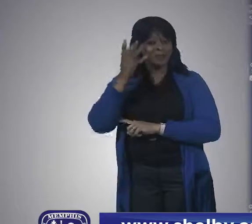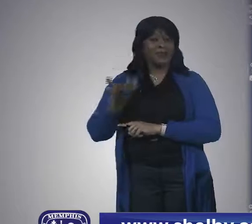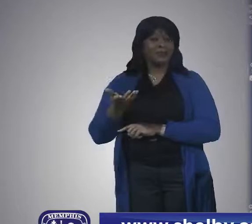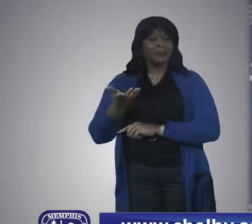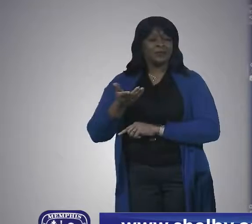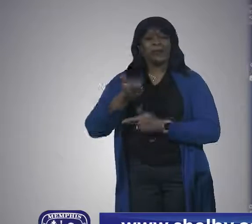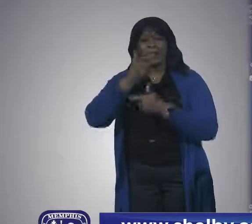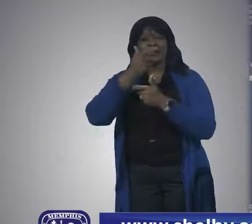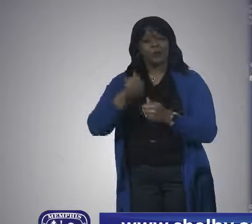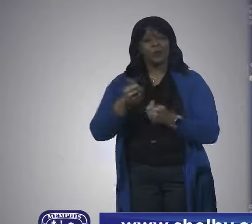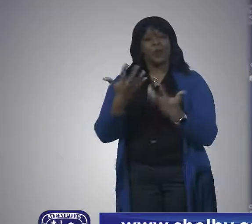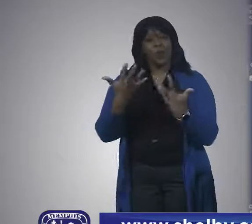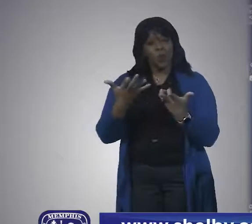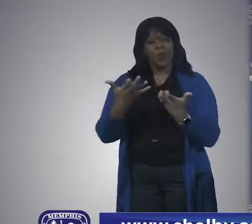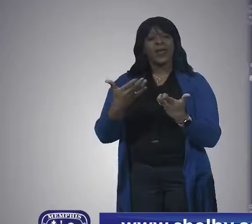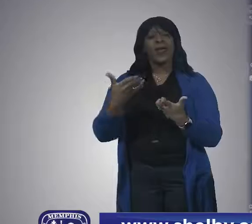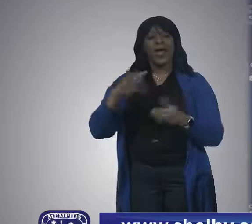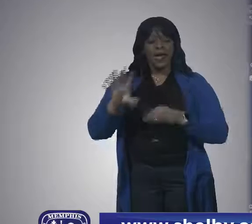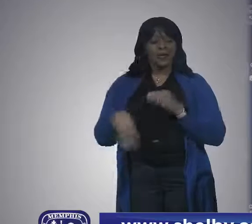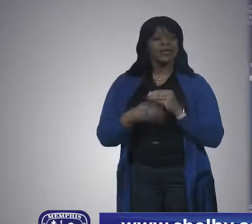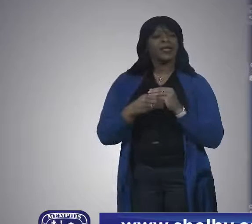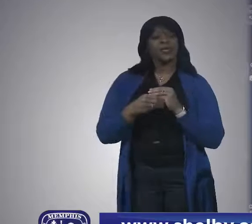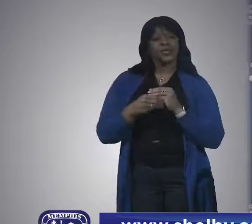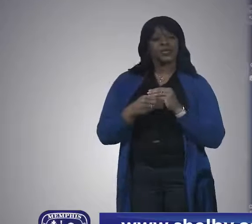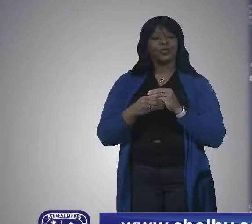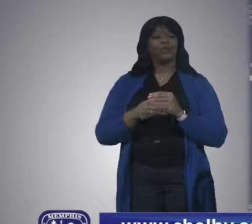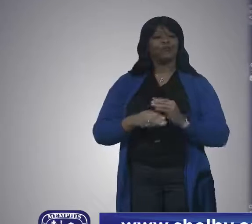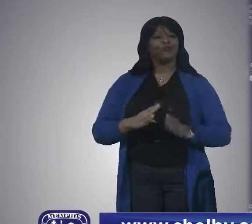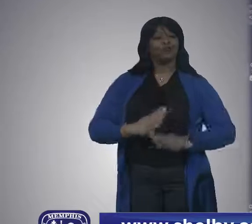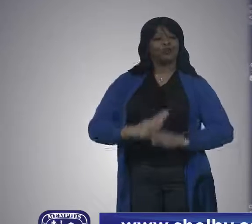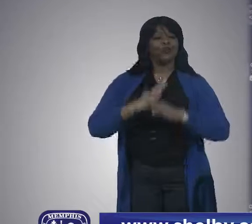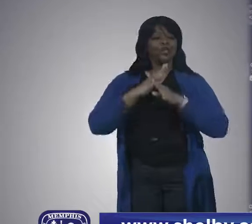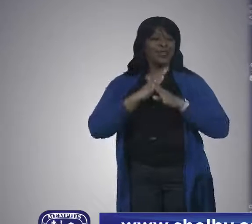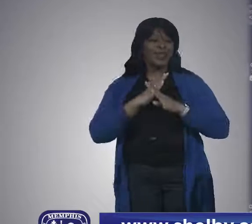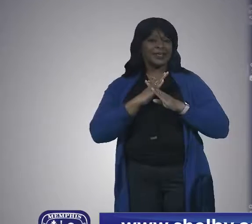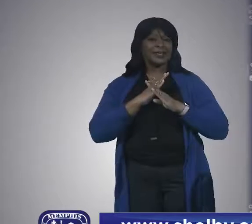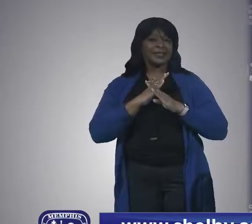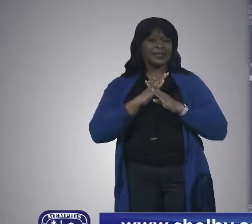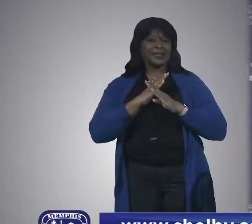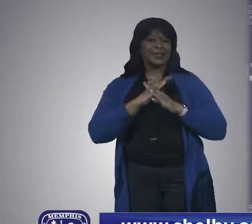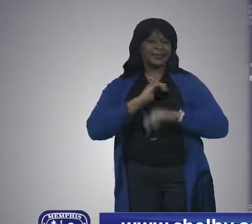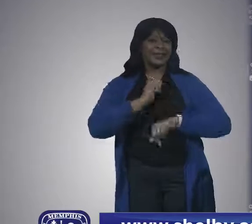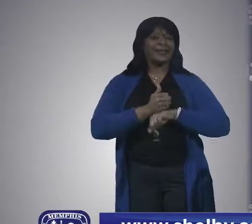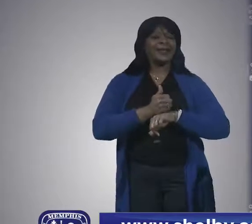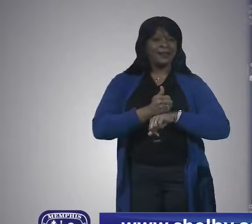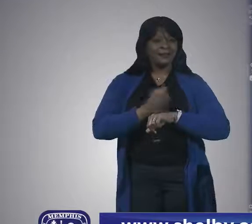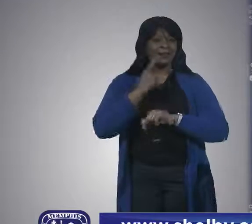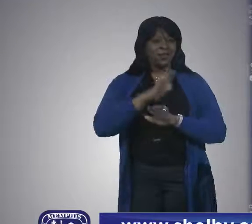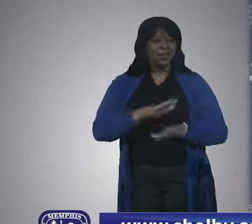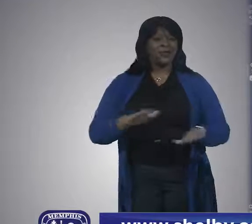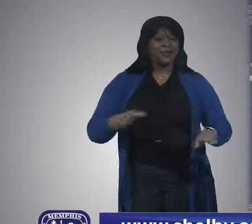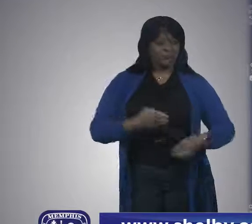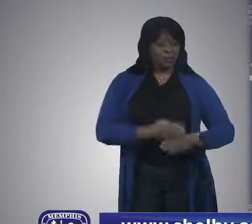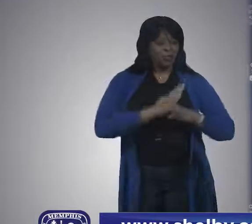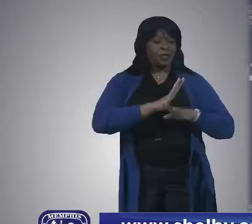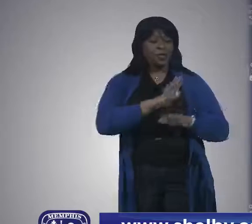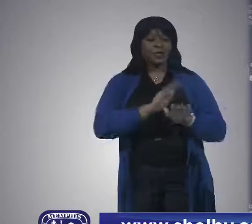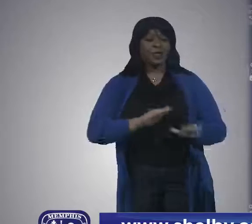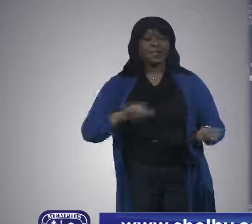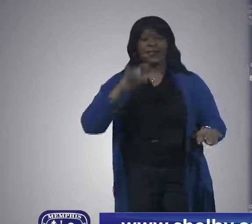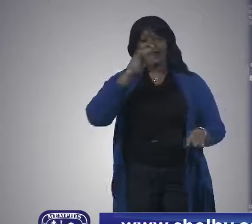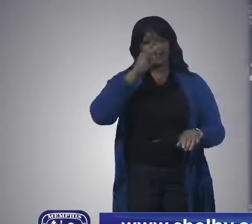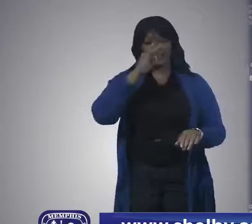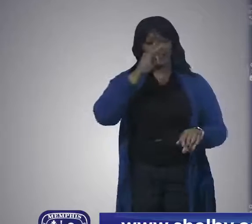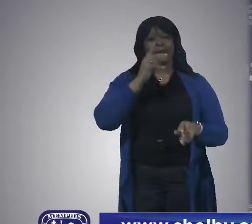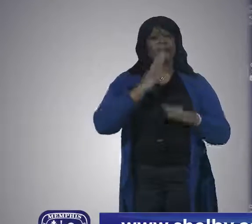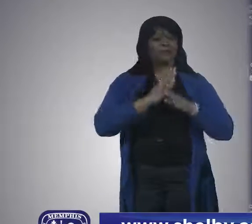are interested in having an additional protection measure that would protect their kids, that